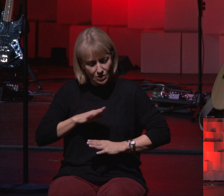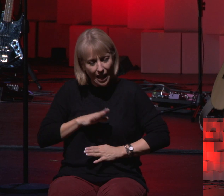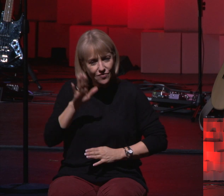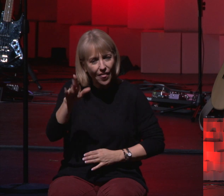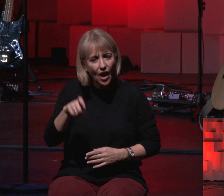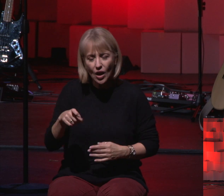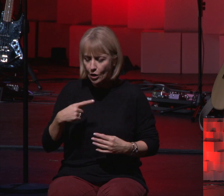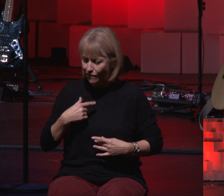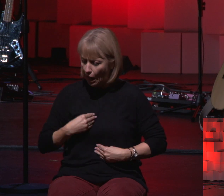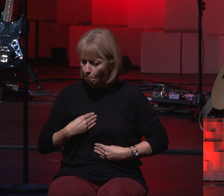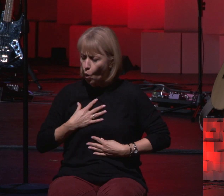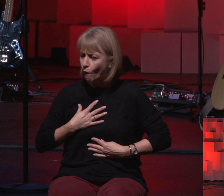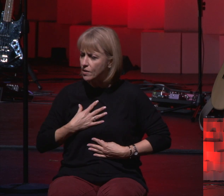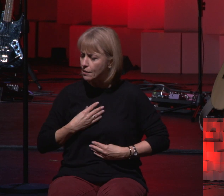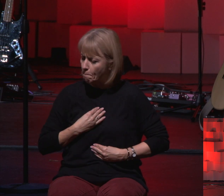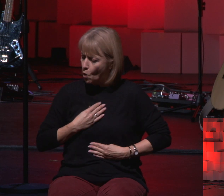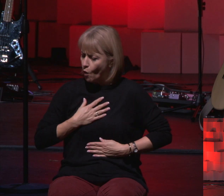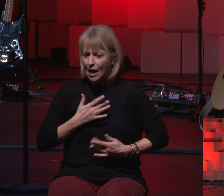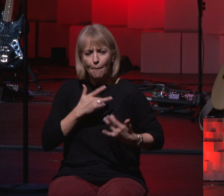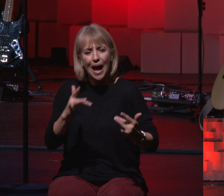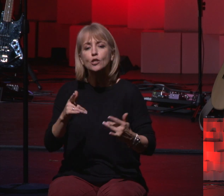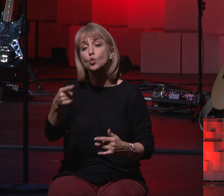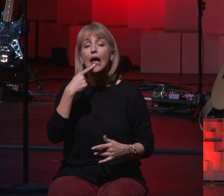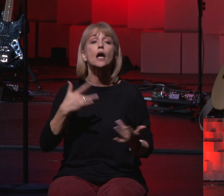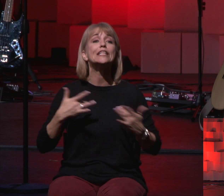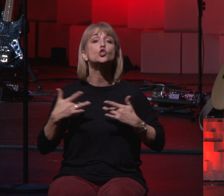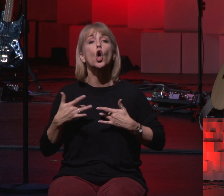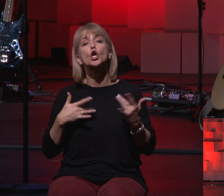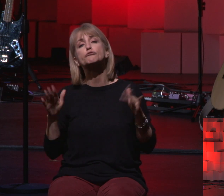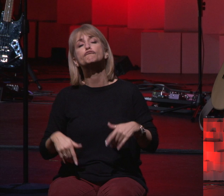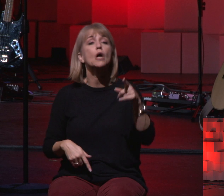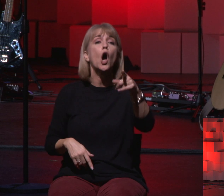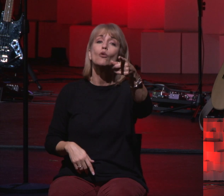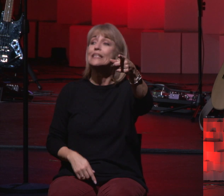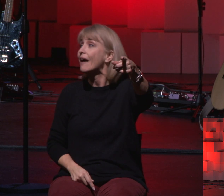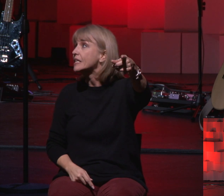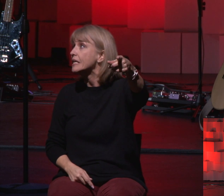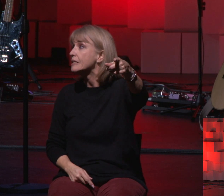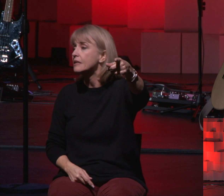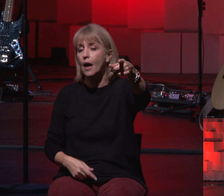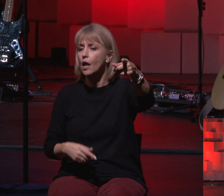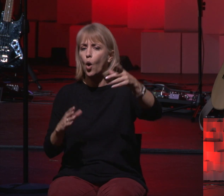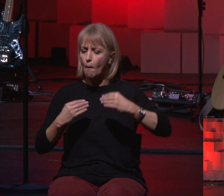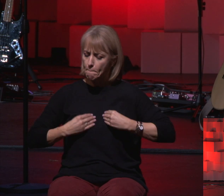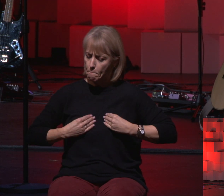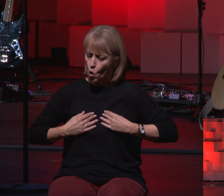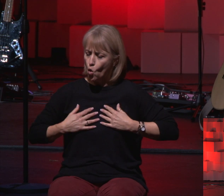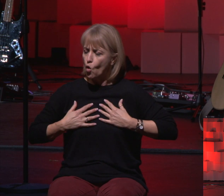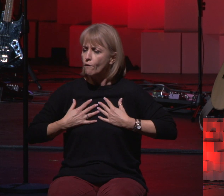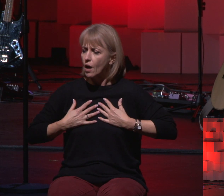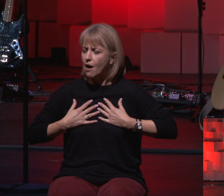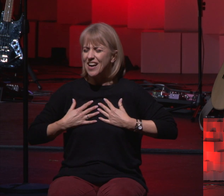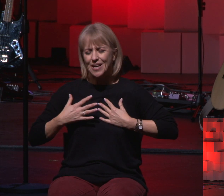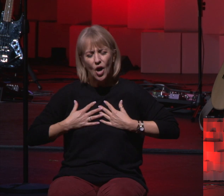as those apostles had concern for people that needed food. It's a different thing to be moved internally by God's grace and God's love to say, we